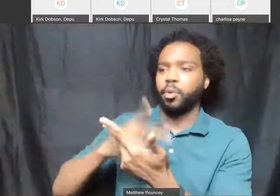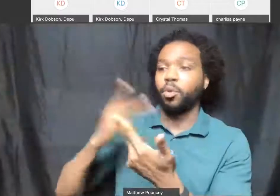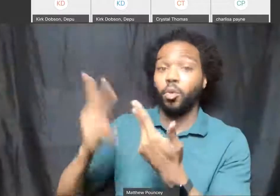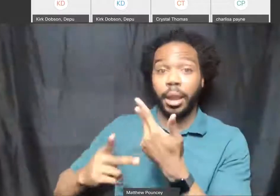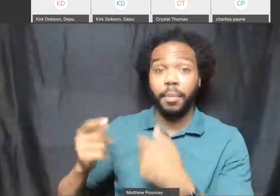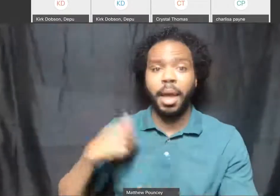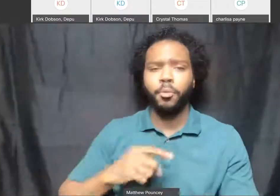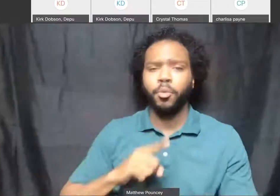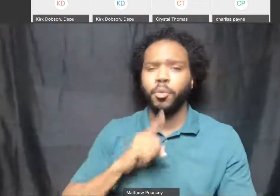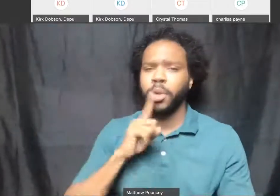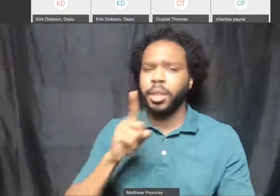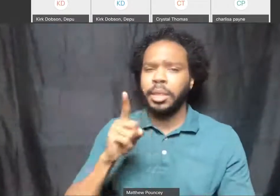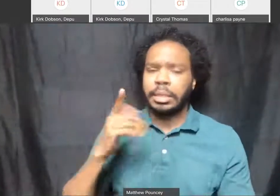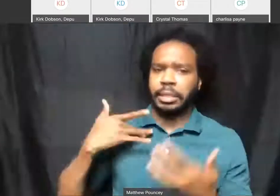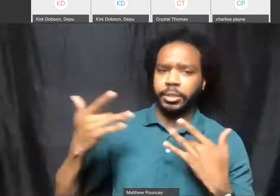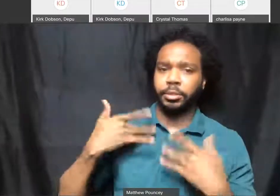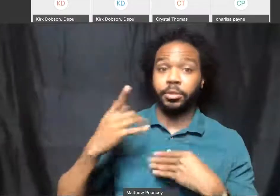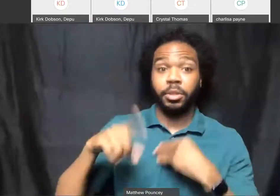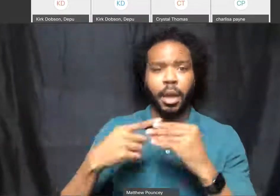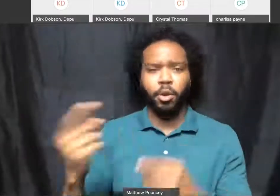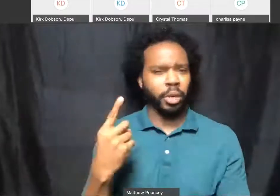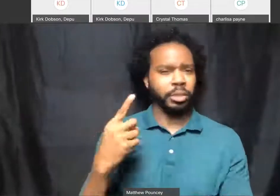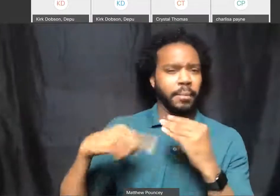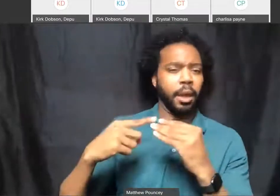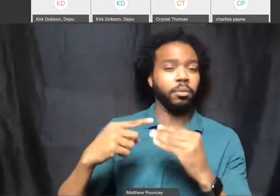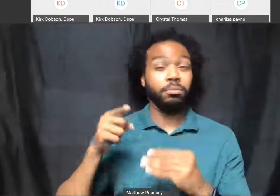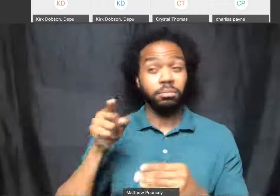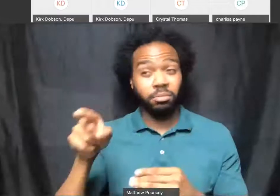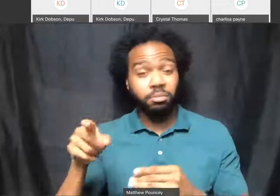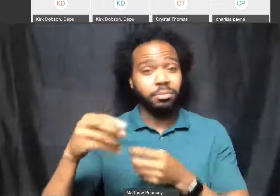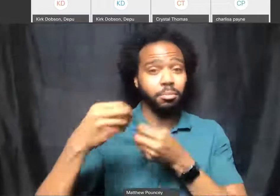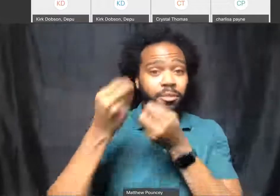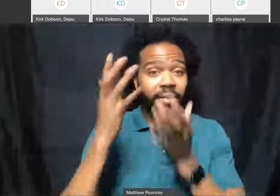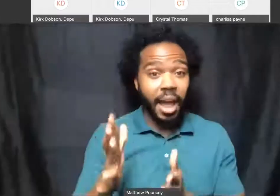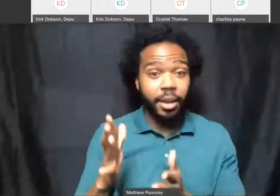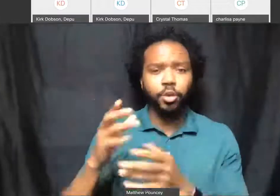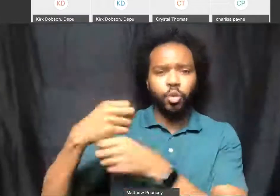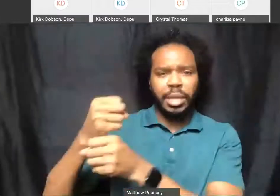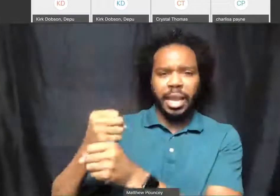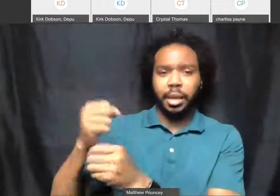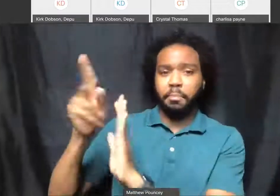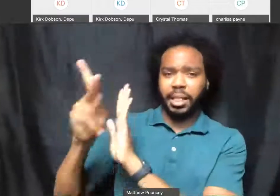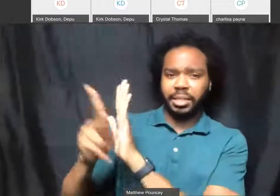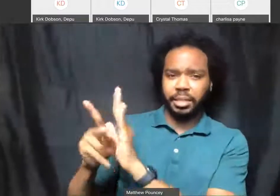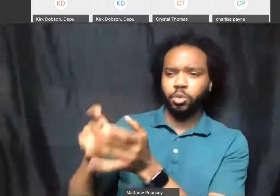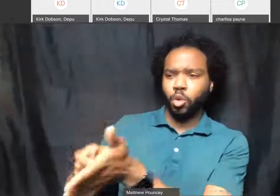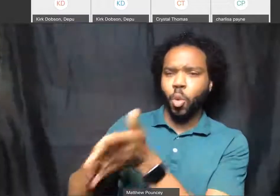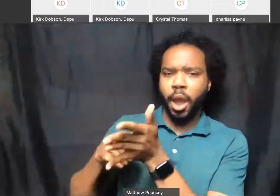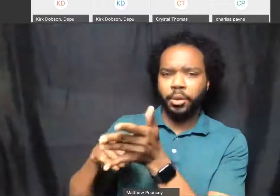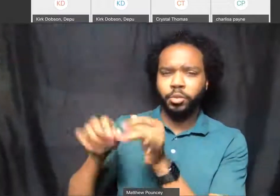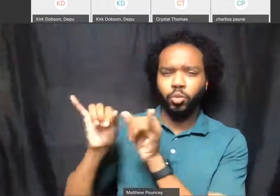concerned about a question about a provider creating a policy that requires